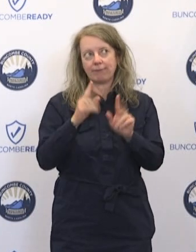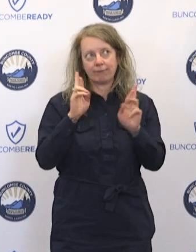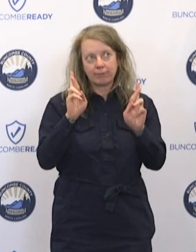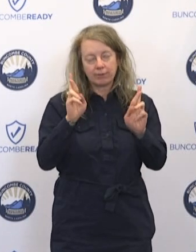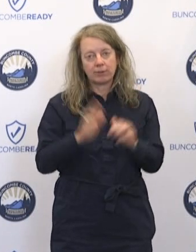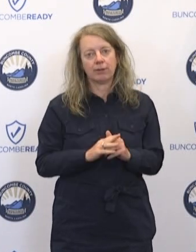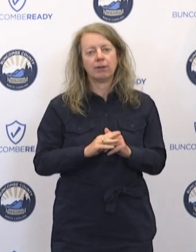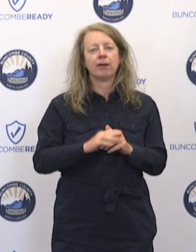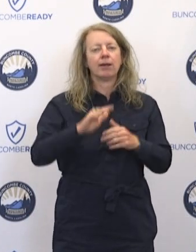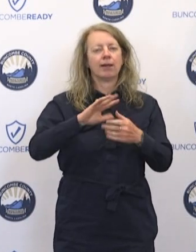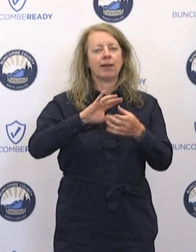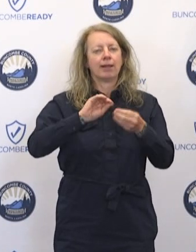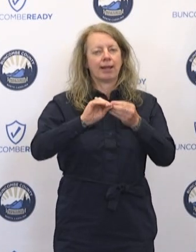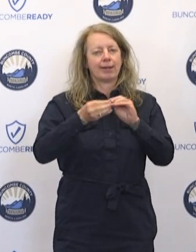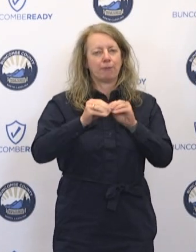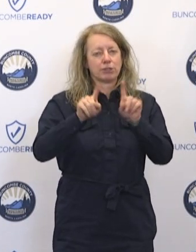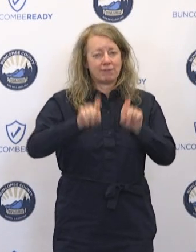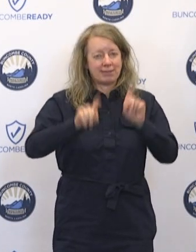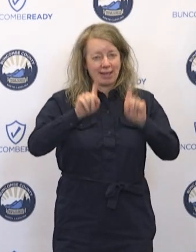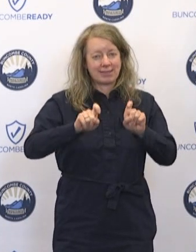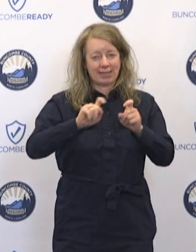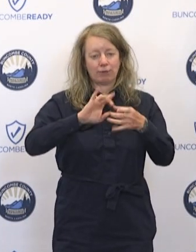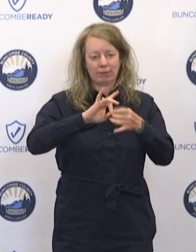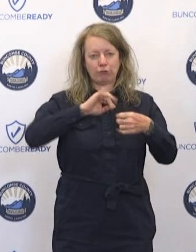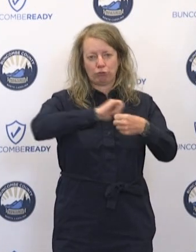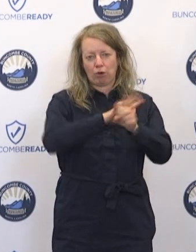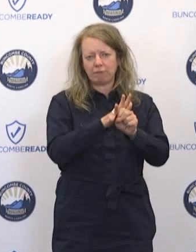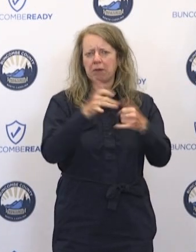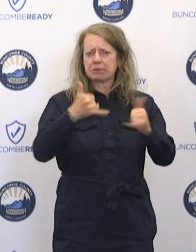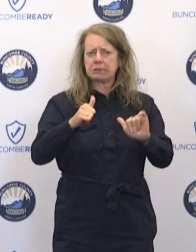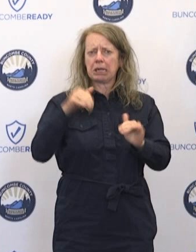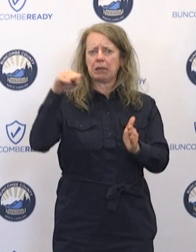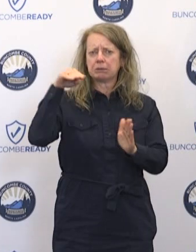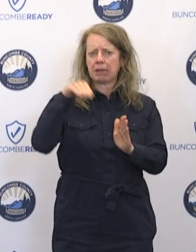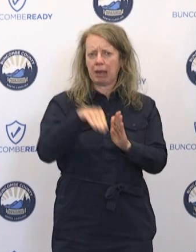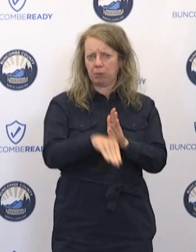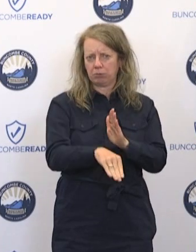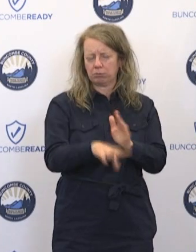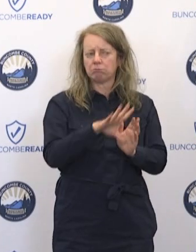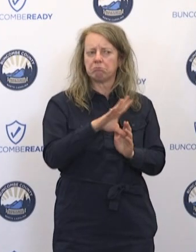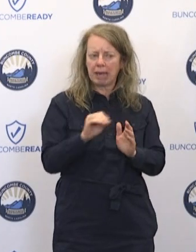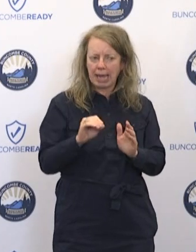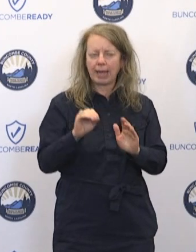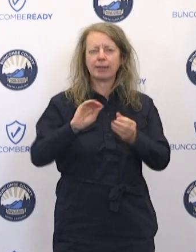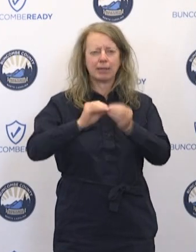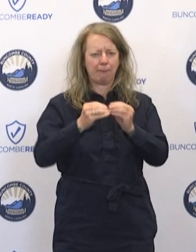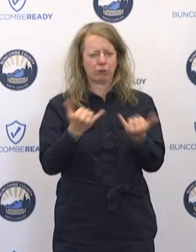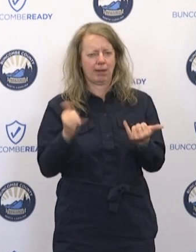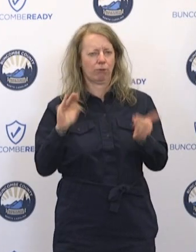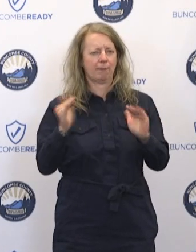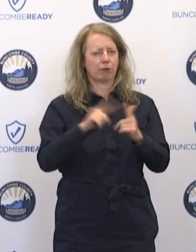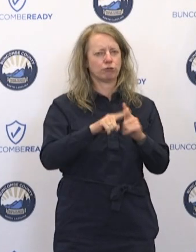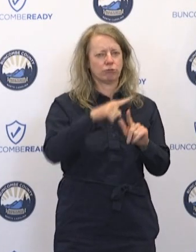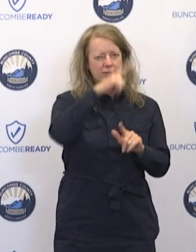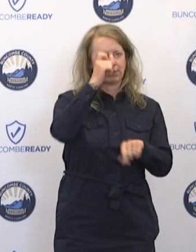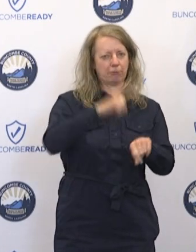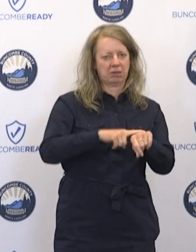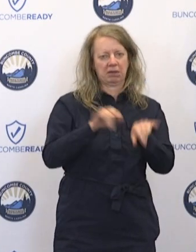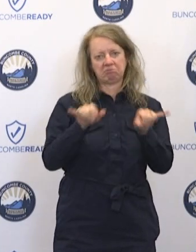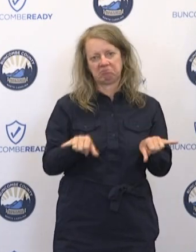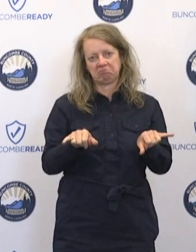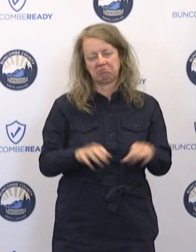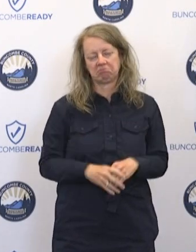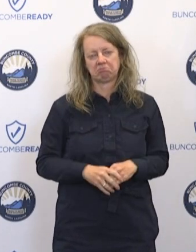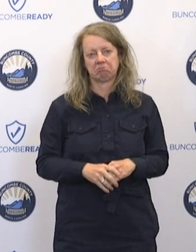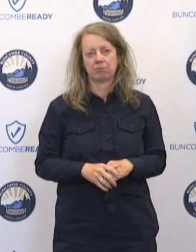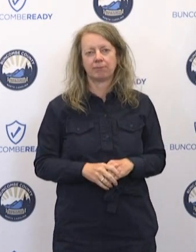COVID-19 testing numbers continue to fall from winter surge levels and are approaching levels that we saw in the summer bump. While